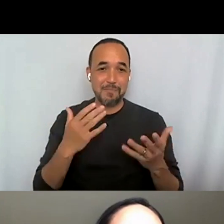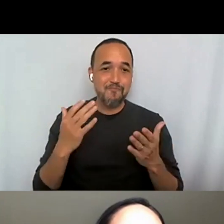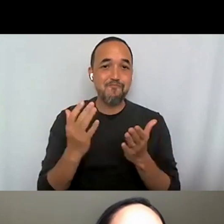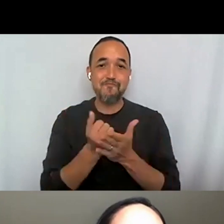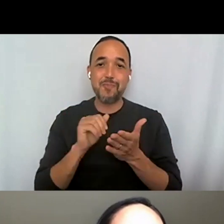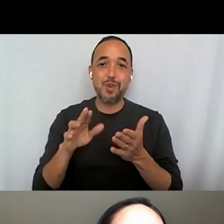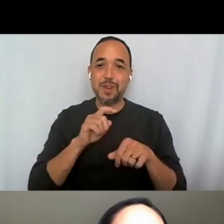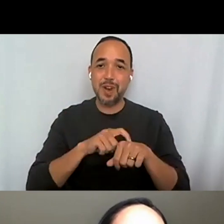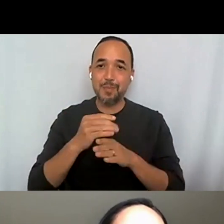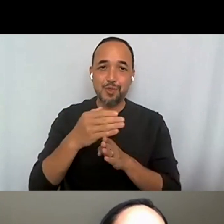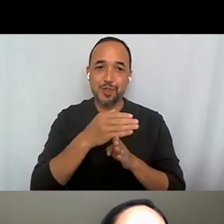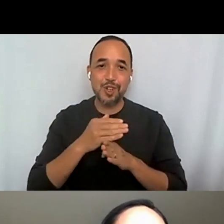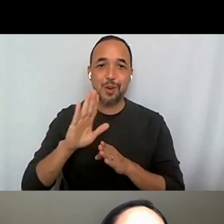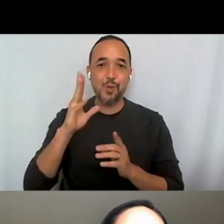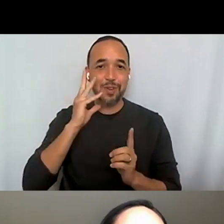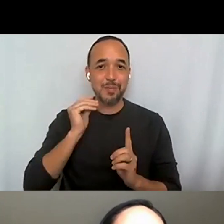journey with other families.